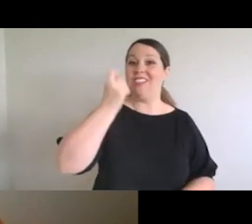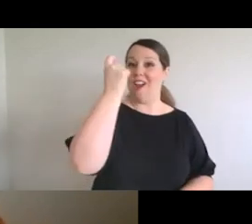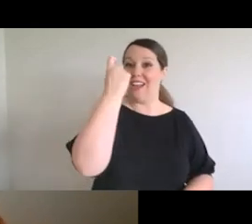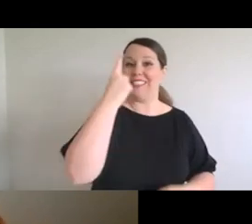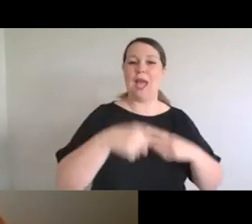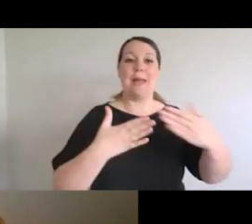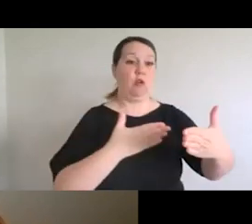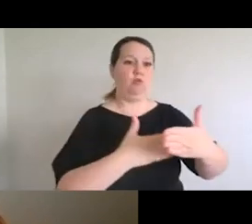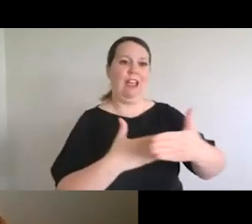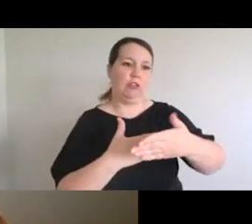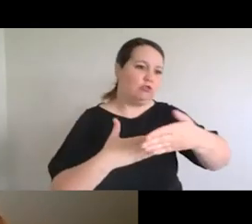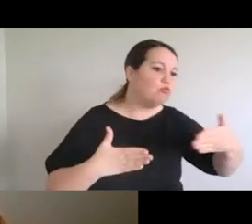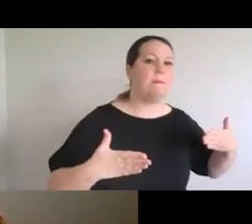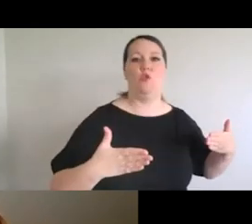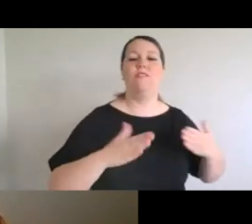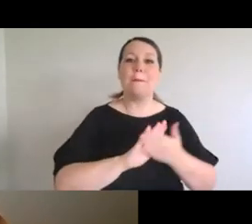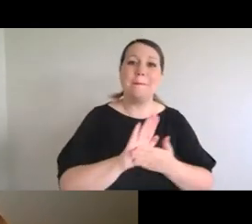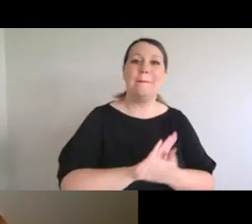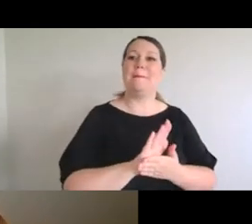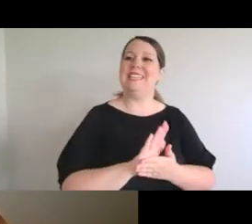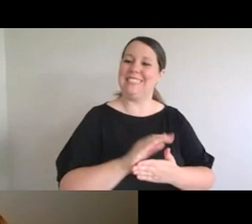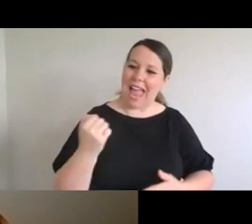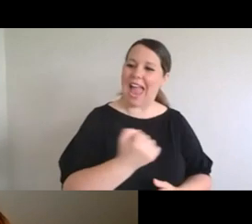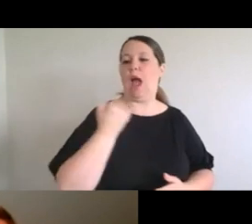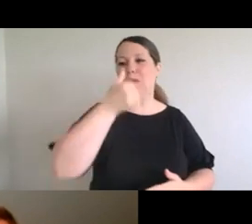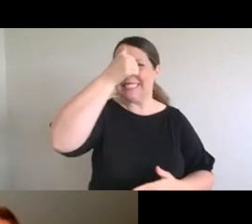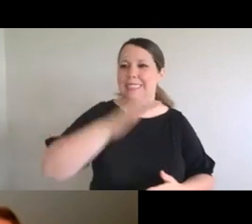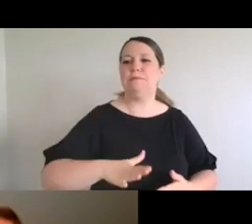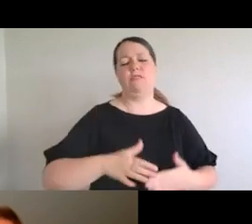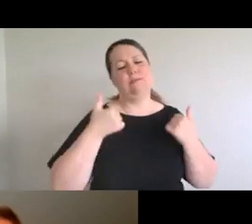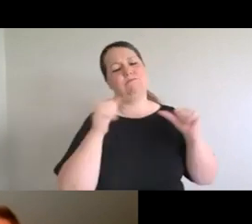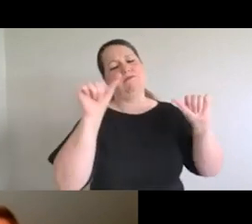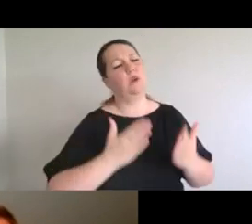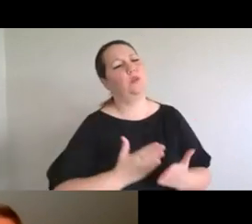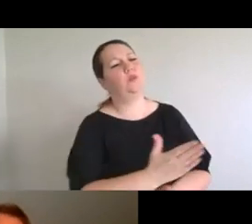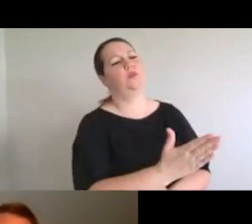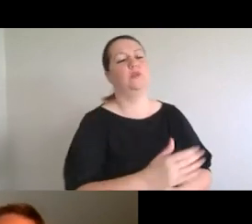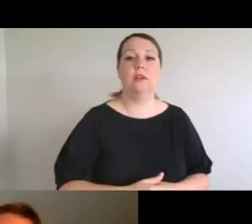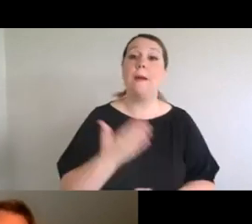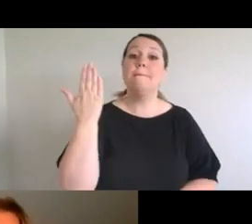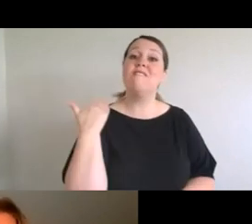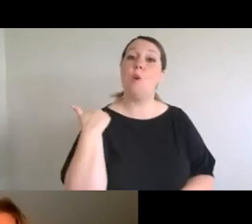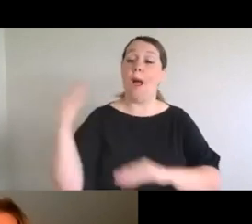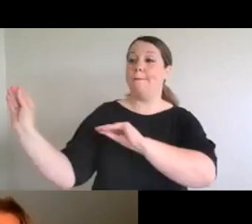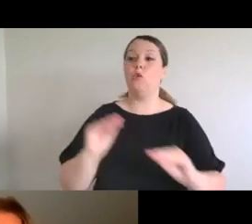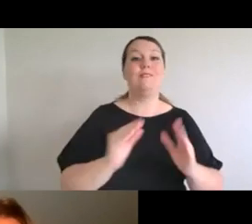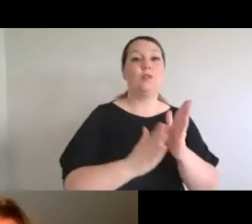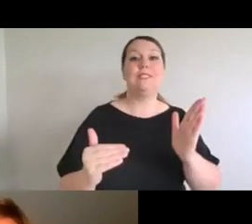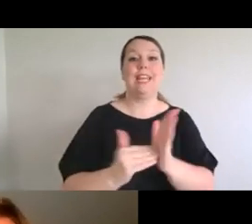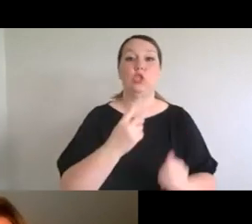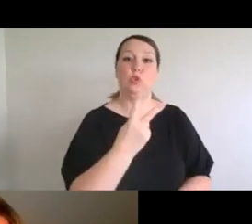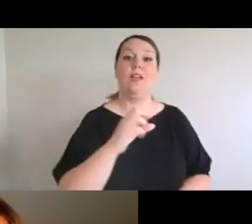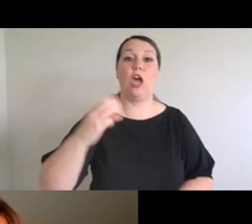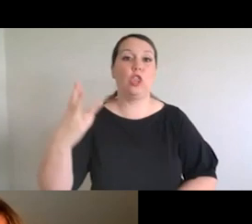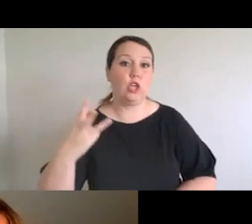disabling experiences. You know, one of my first experiences when I moved to New Zealand in 2013, and I was working as PA to the